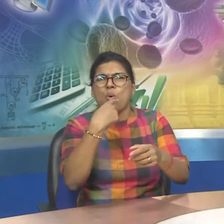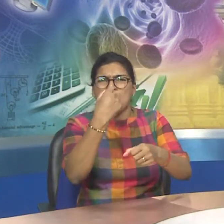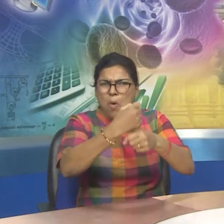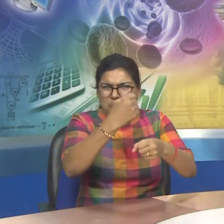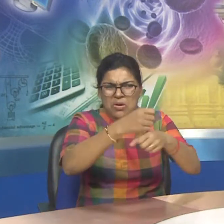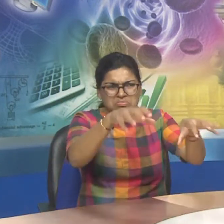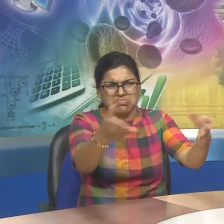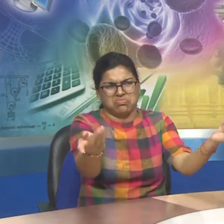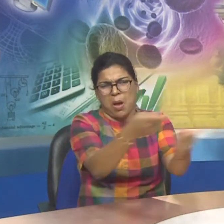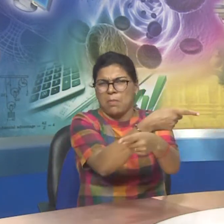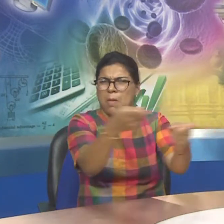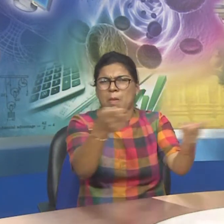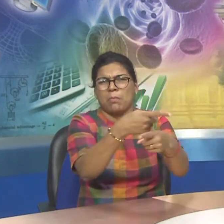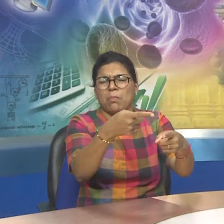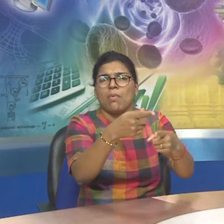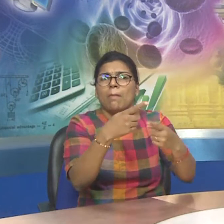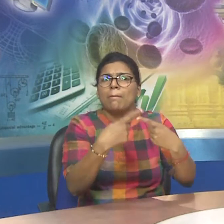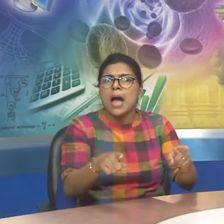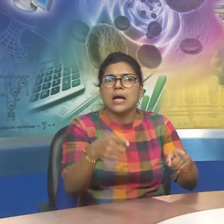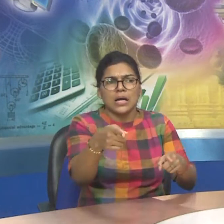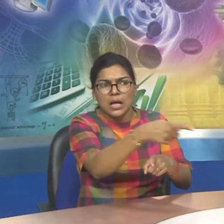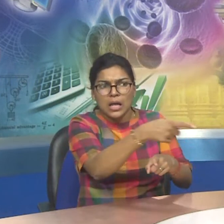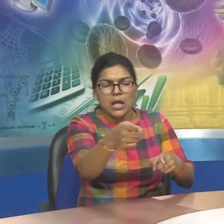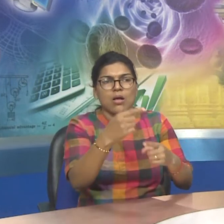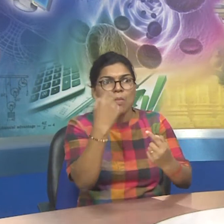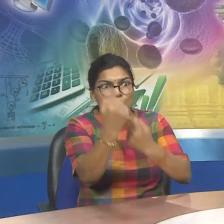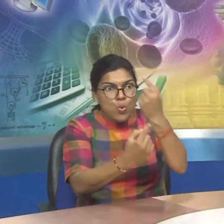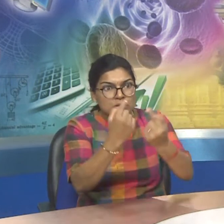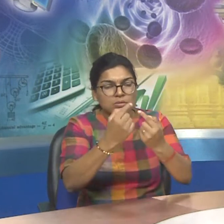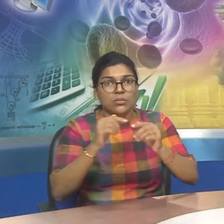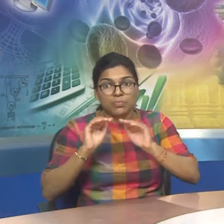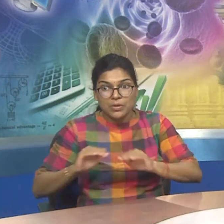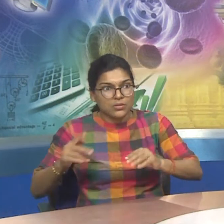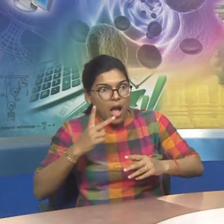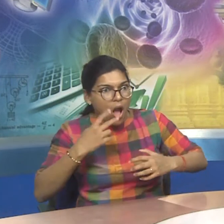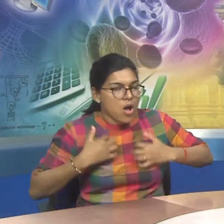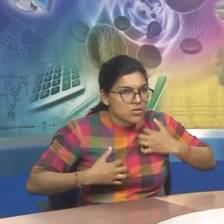creates hatred and leads to wars and destruction.